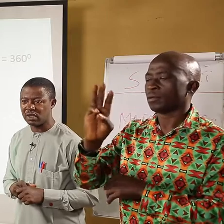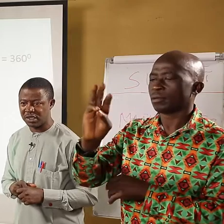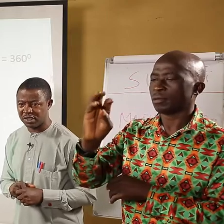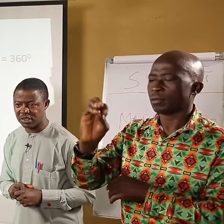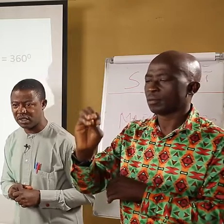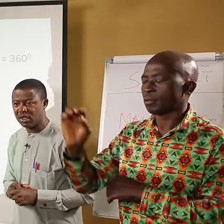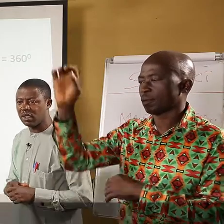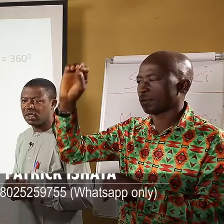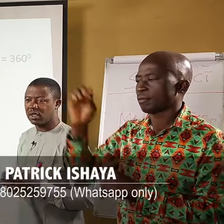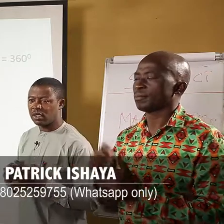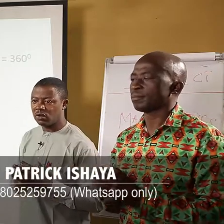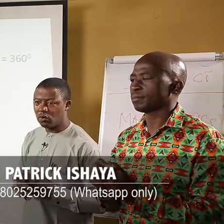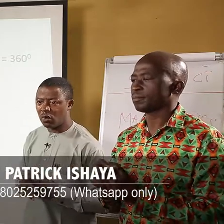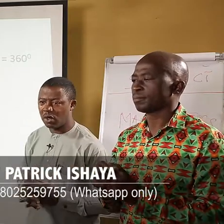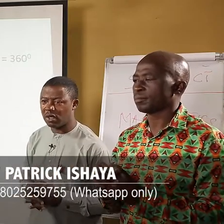60 degrees.